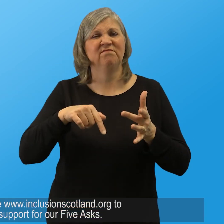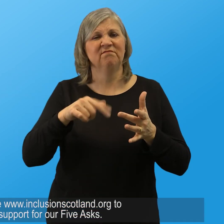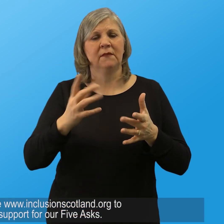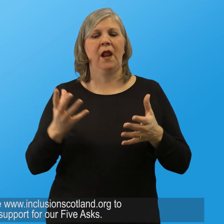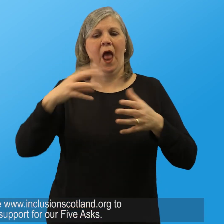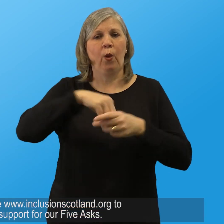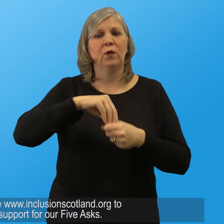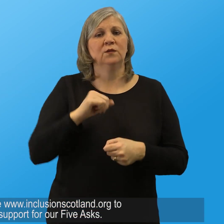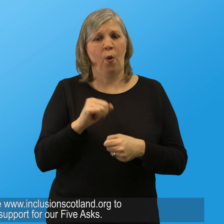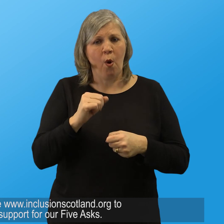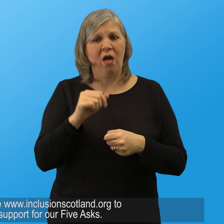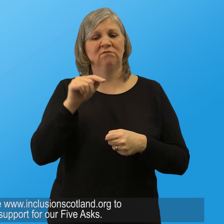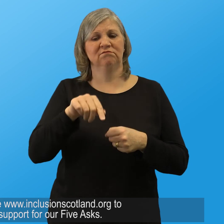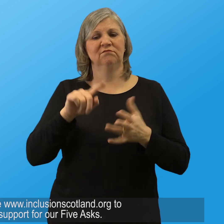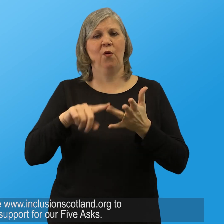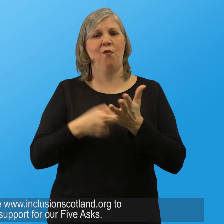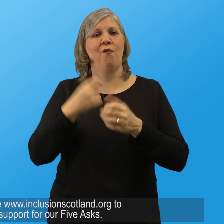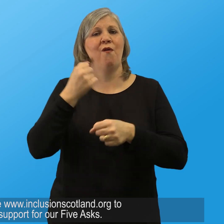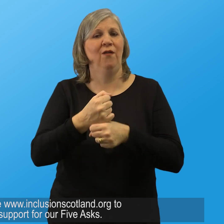Visit our website